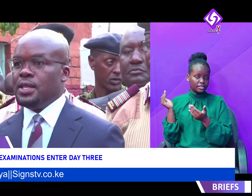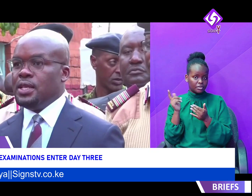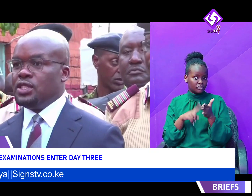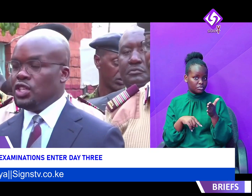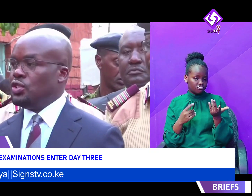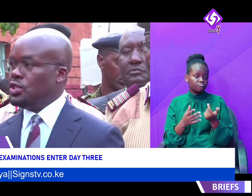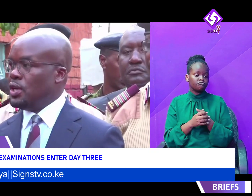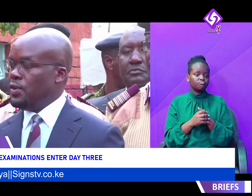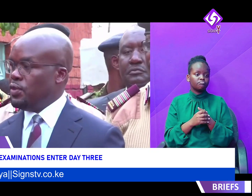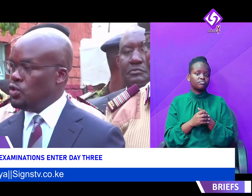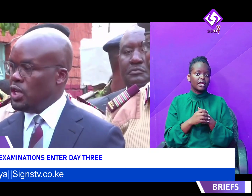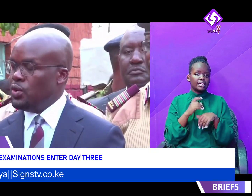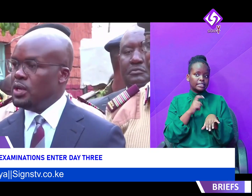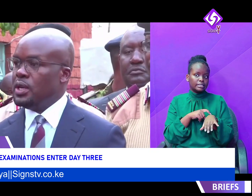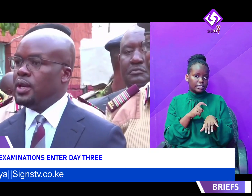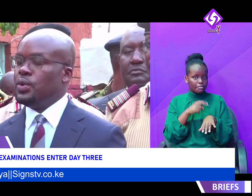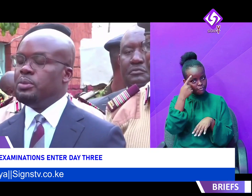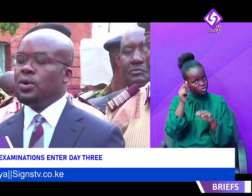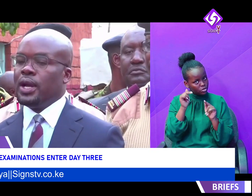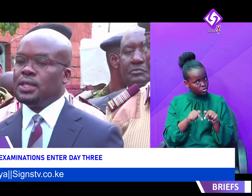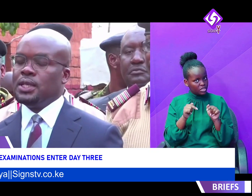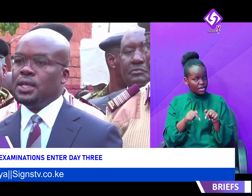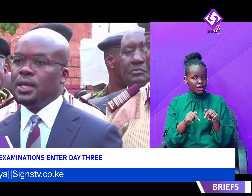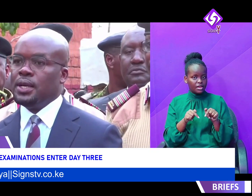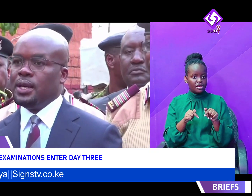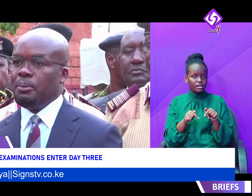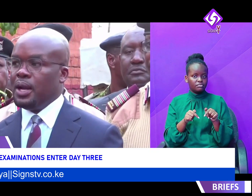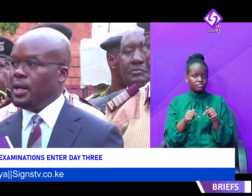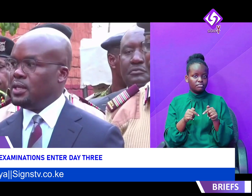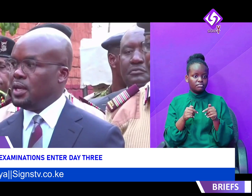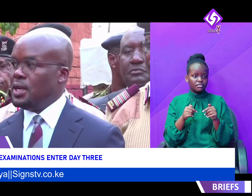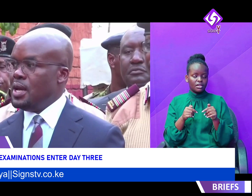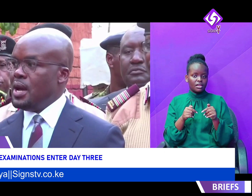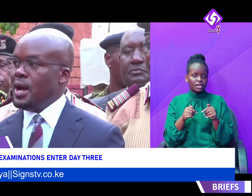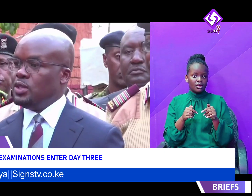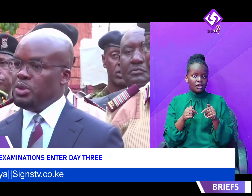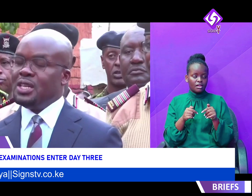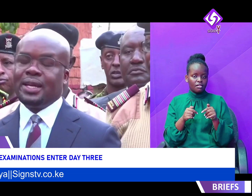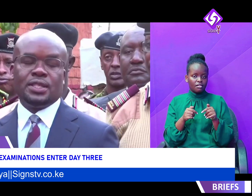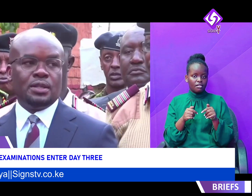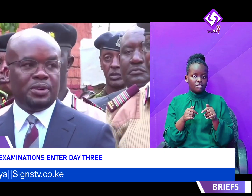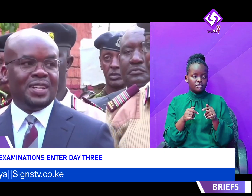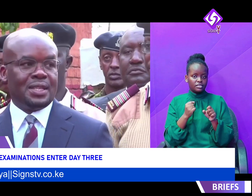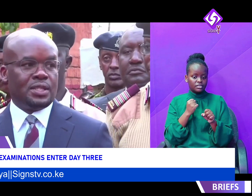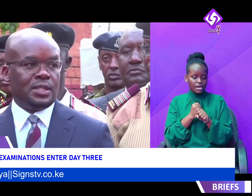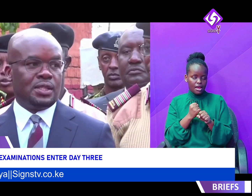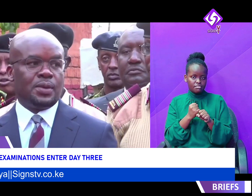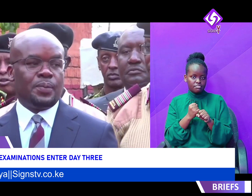the sessions for today will be conducted in a manner that has been the case in previous instances.